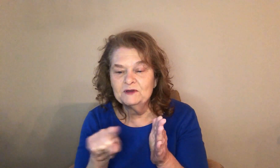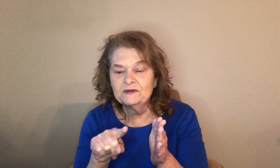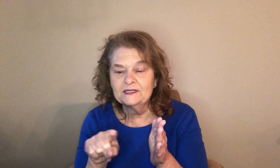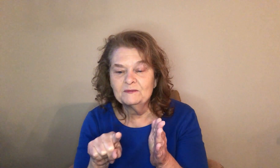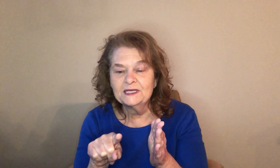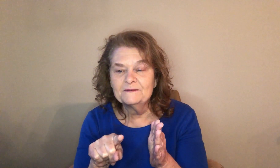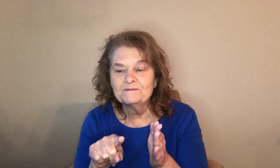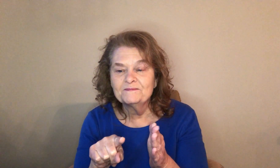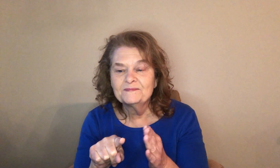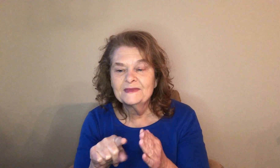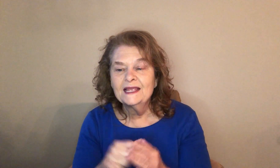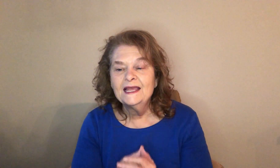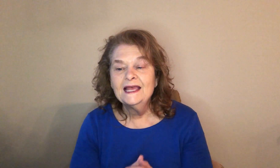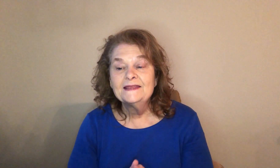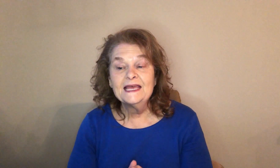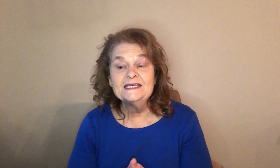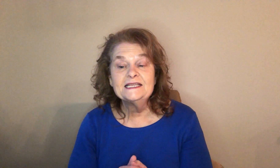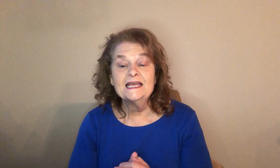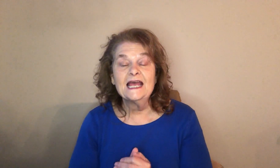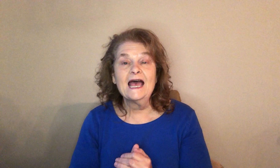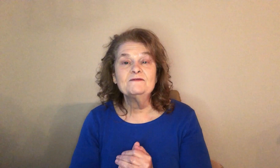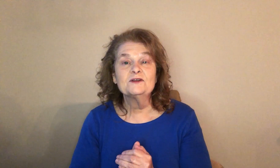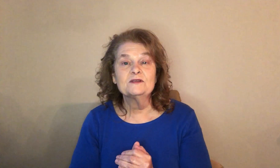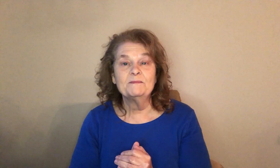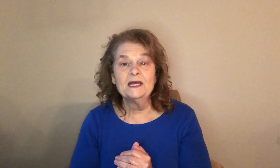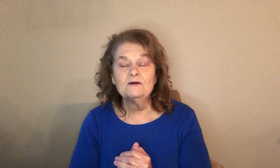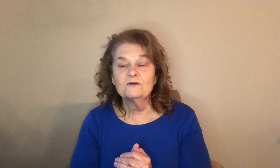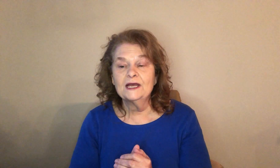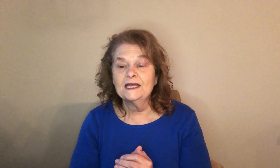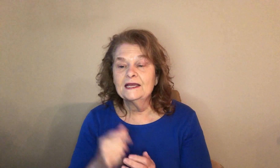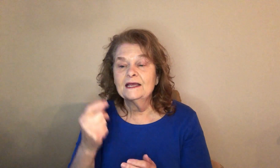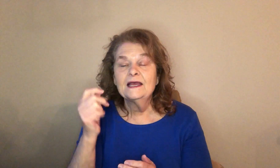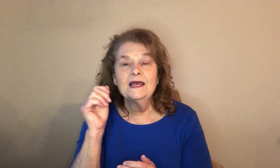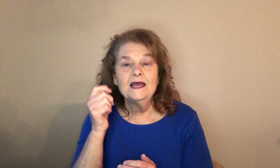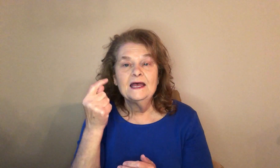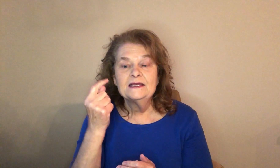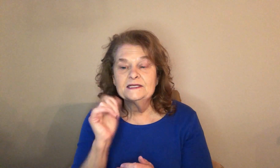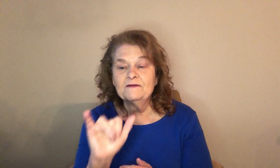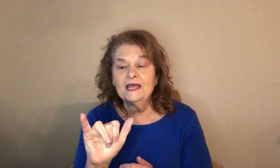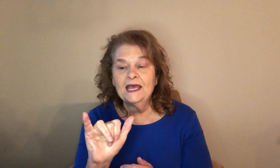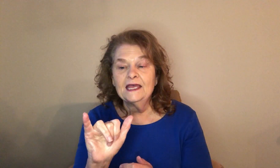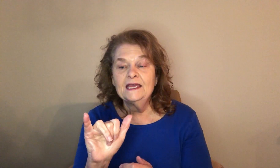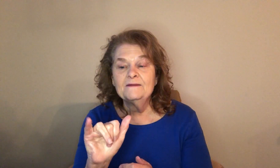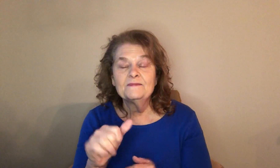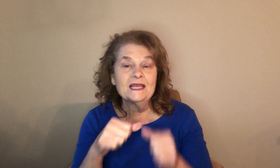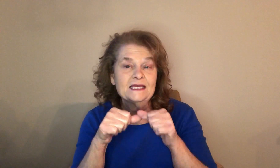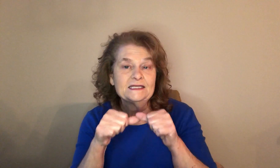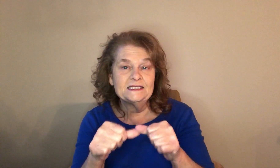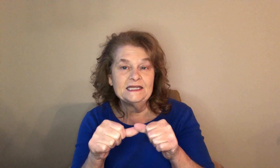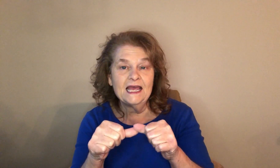little bit. They stayed after the bell rang. So they